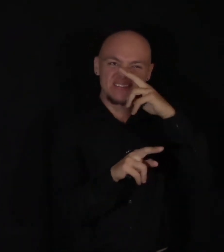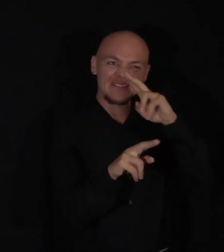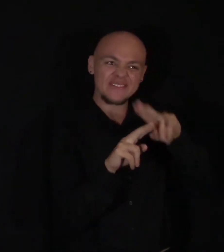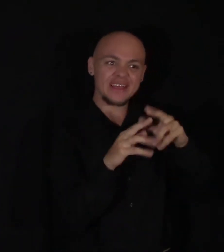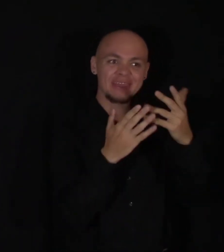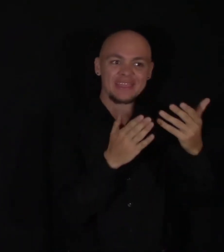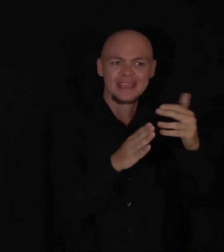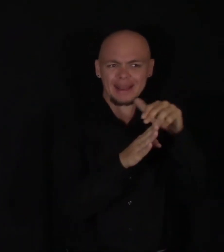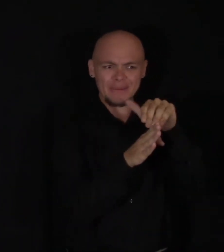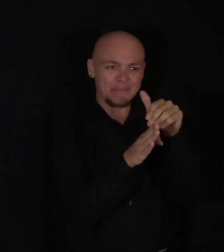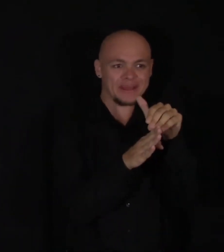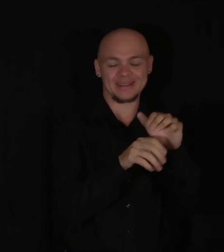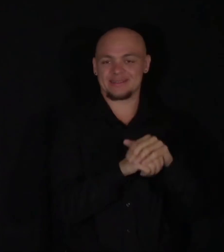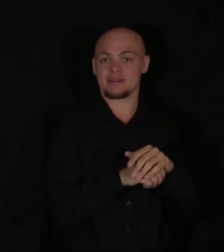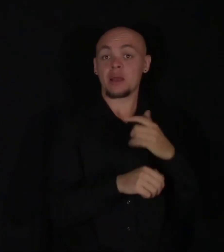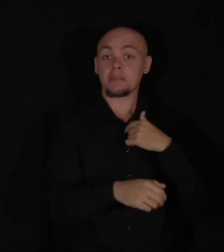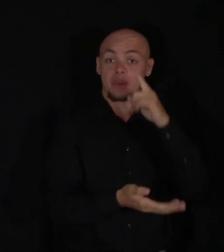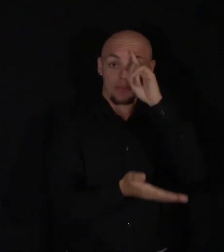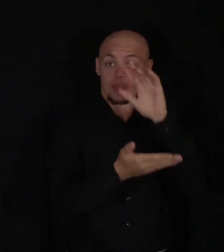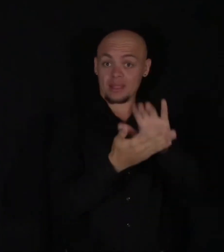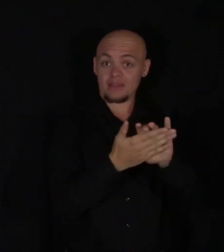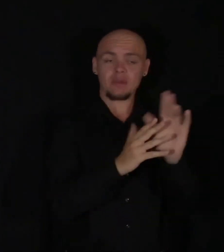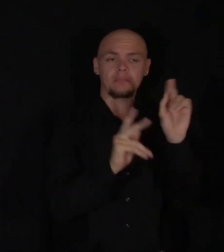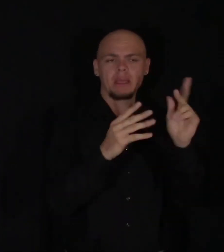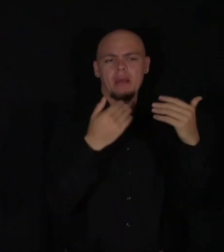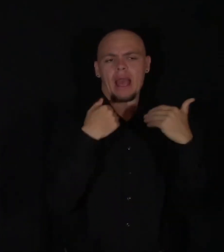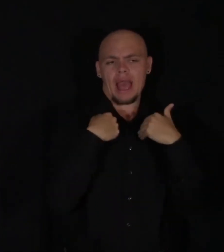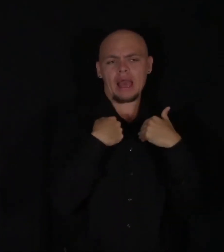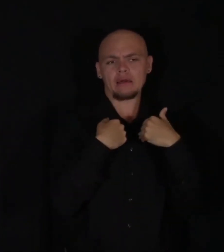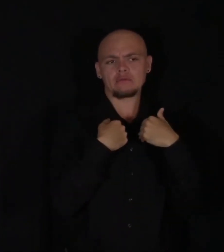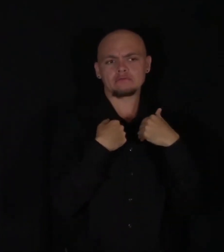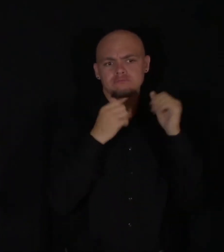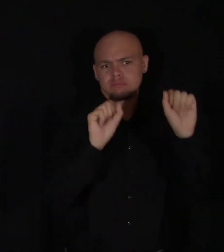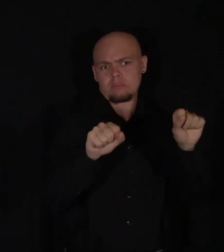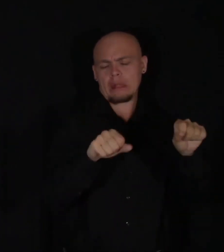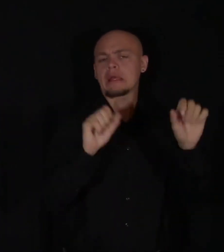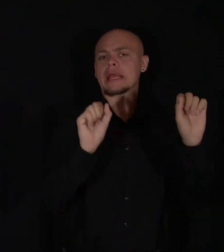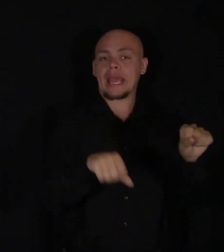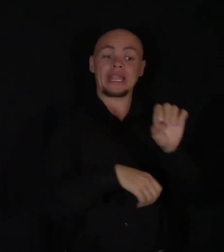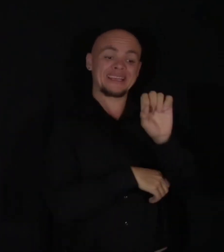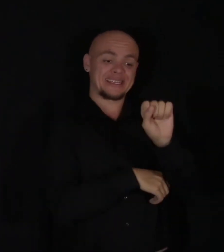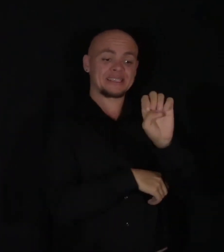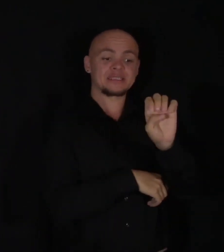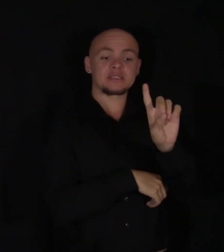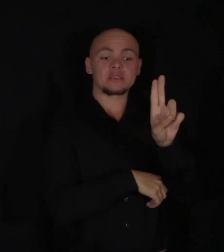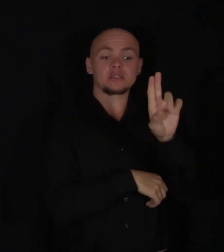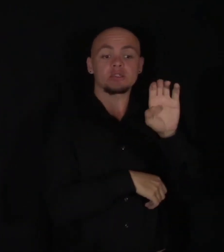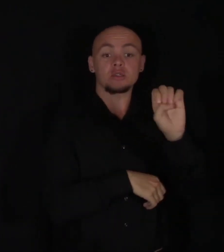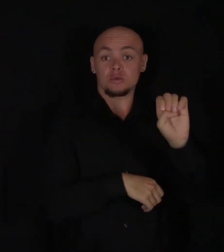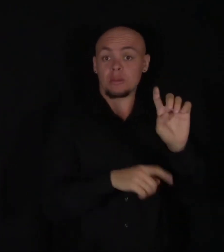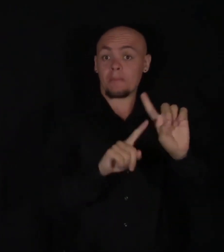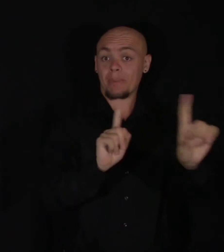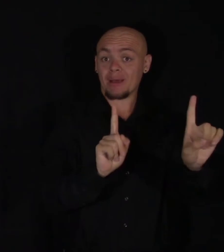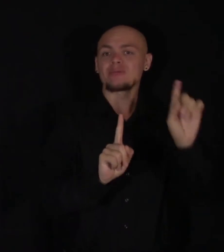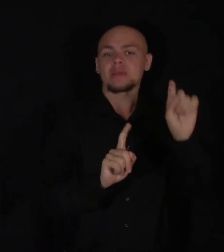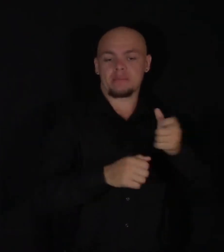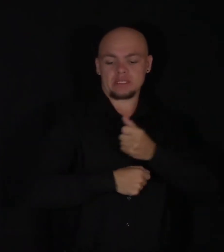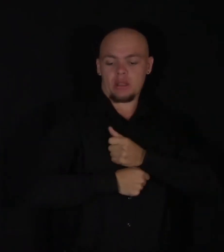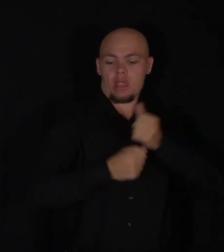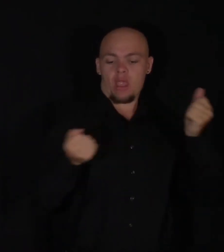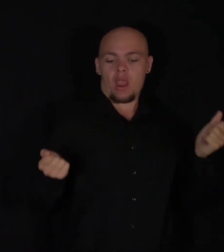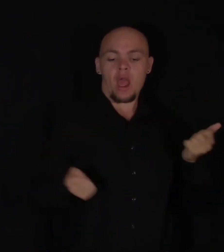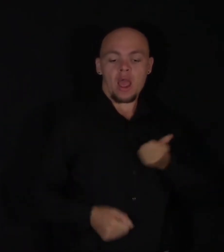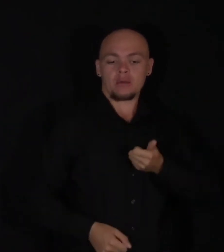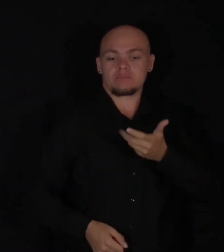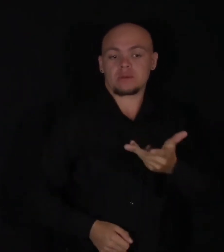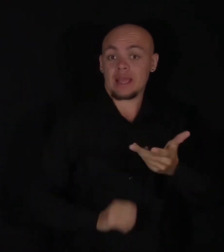truly believe that everyone has the power to seduce in them. We just need to unleash it. And I also believe that we need to